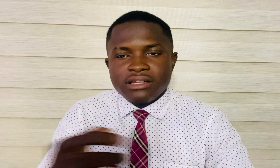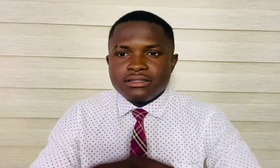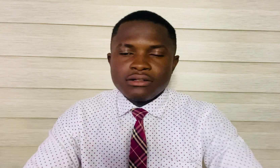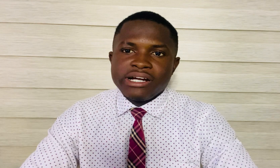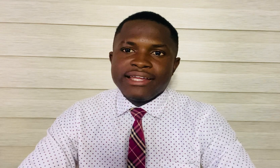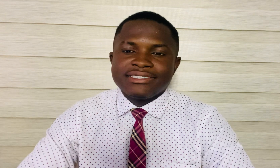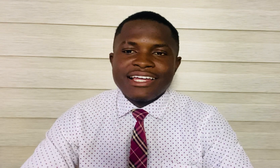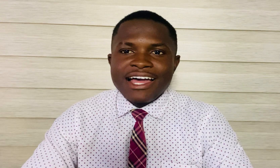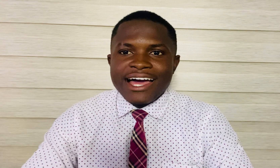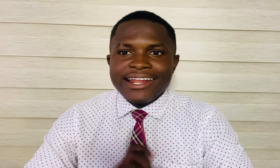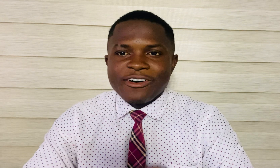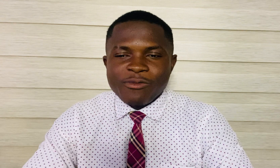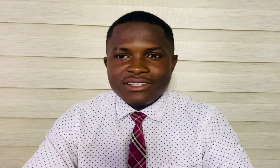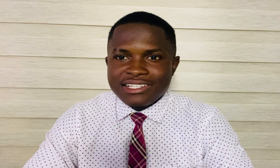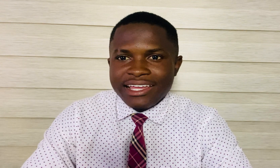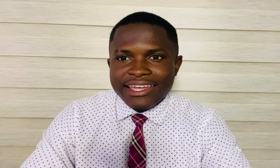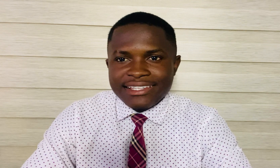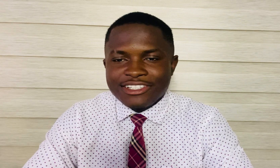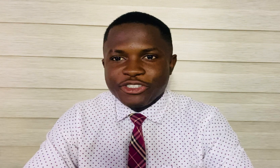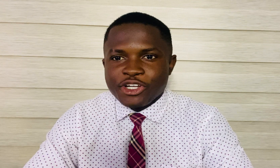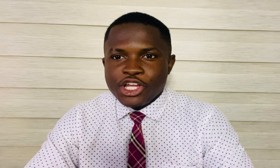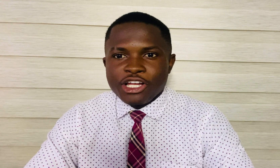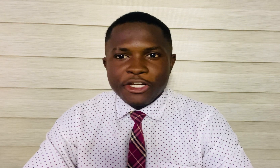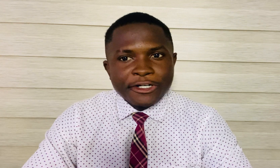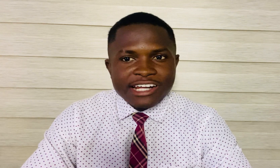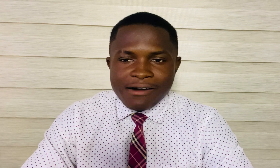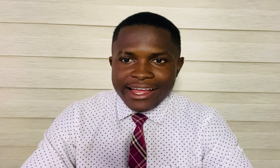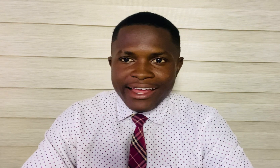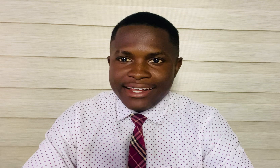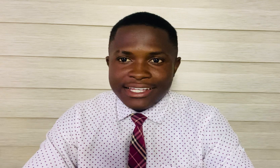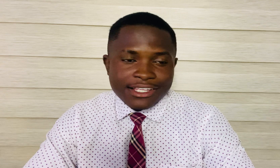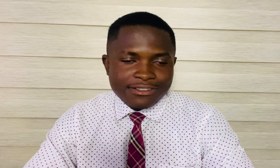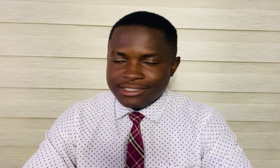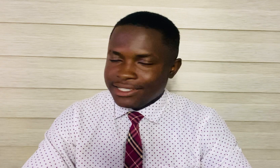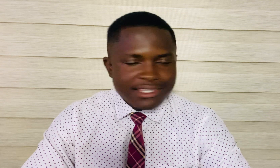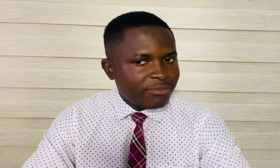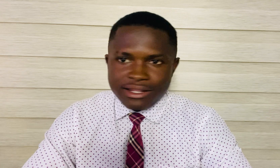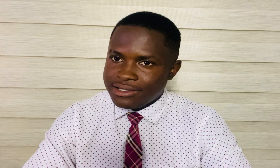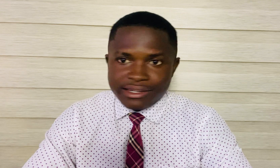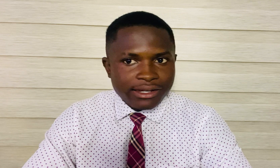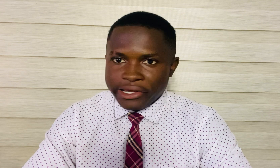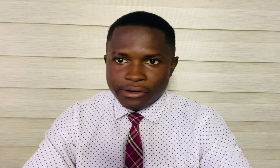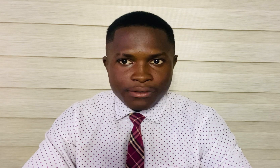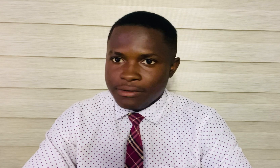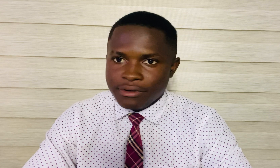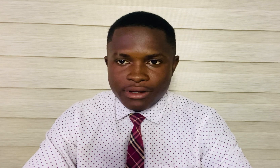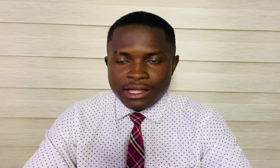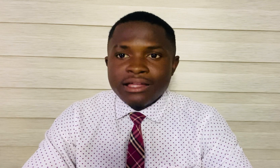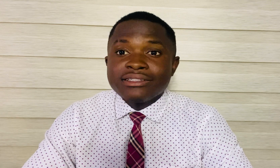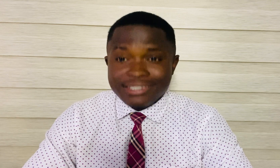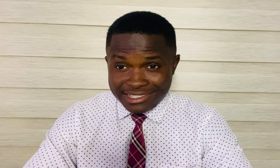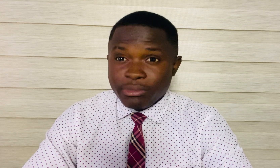so right. Another common sign is to nod our head. So this means no, this